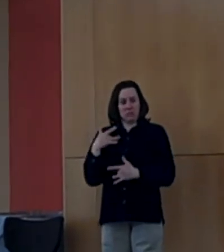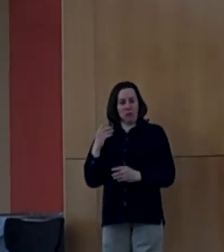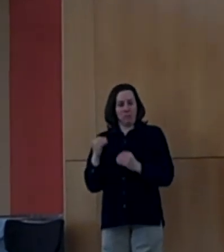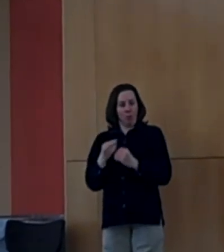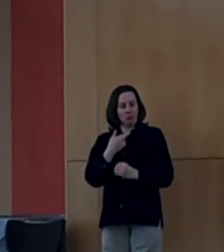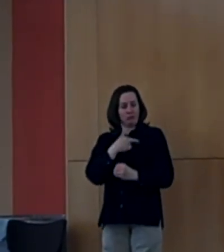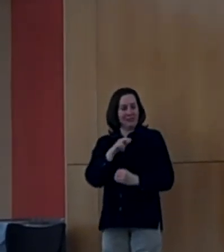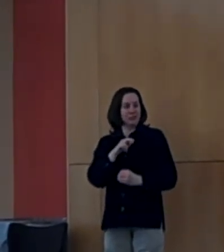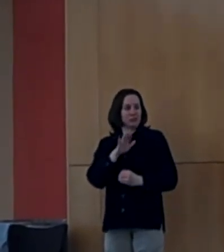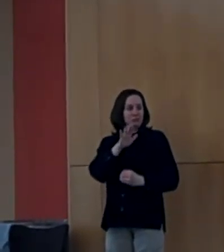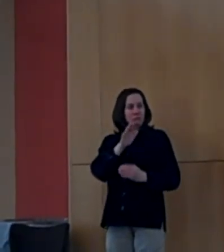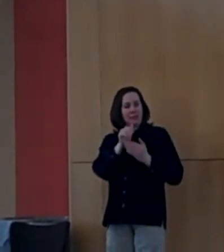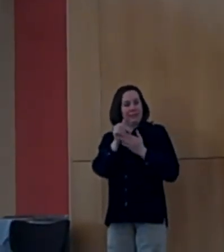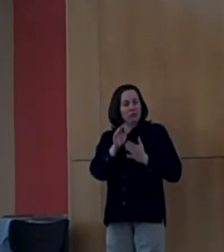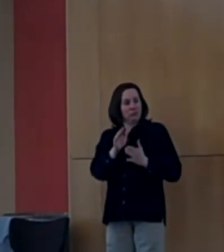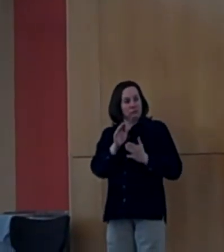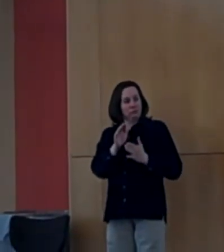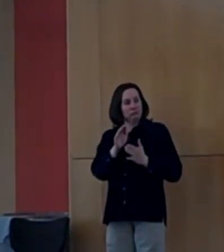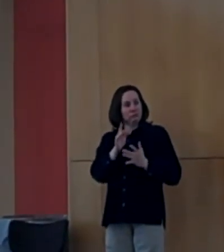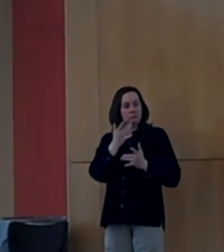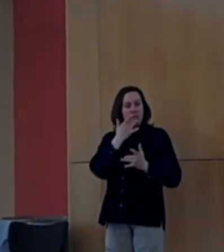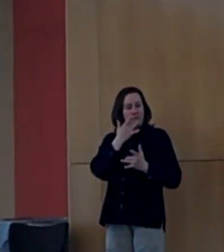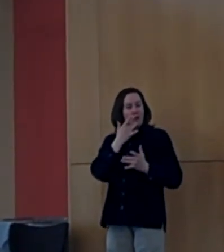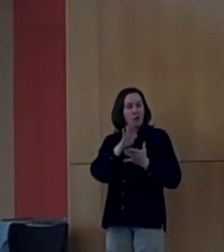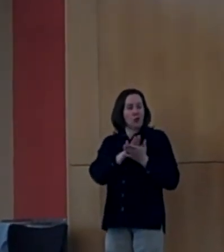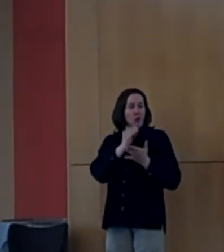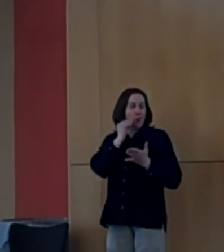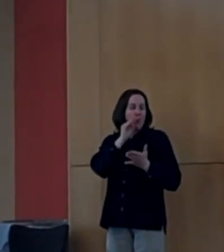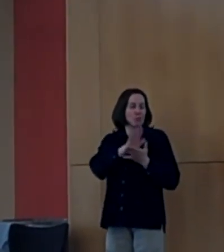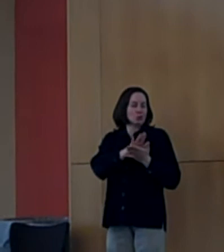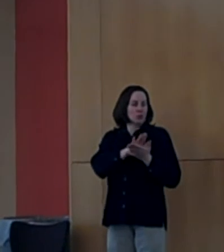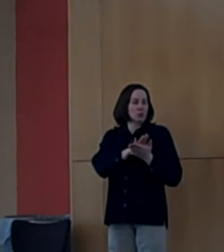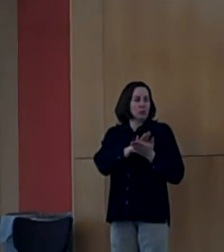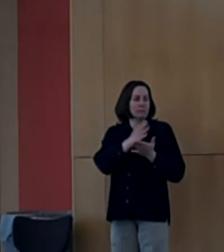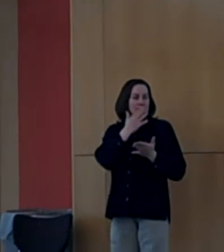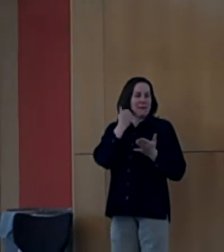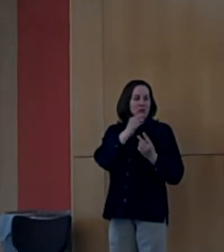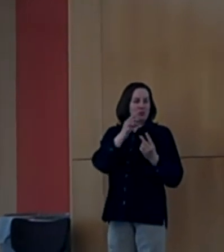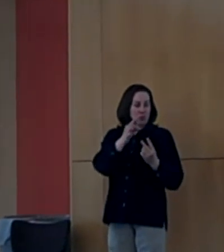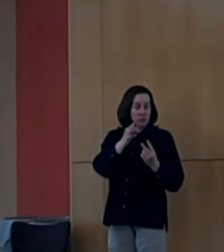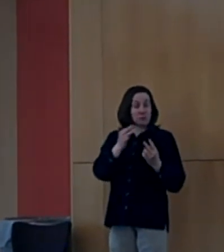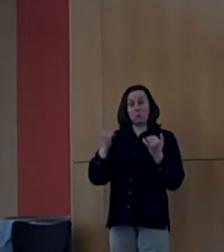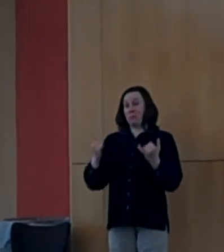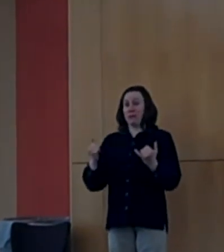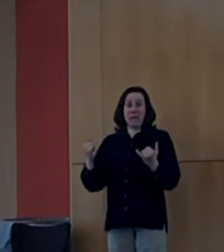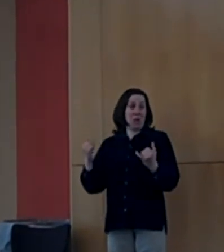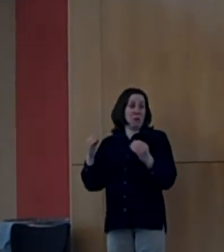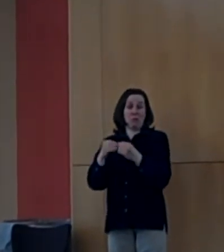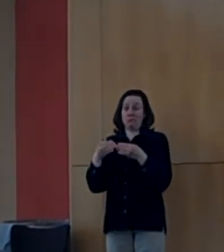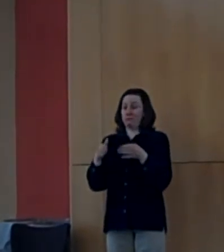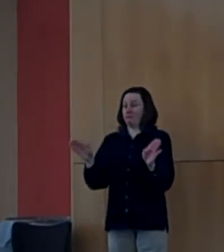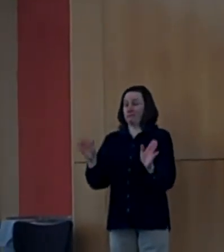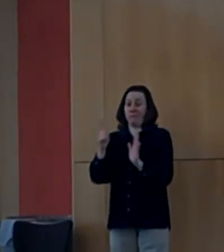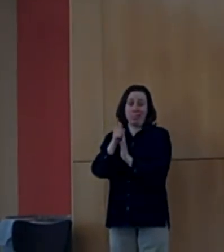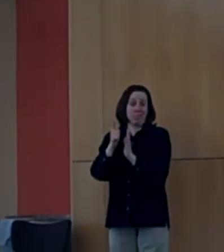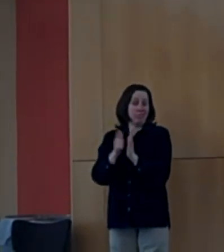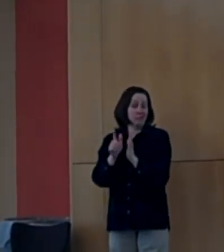homeschooling as the best alternative form of education. But today, it's now legal in the United States with an